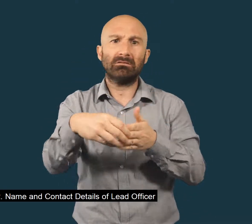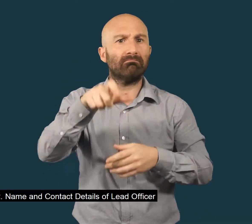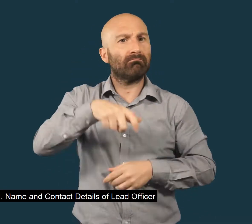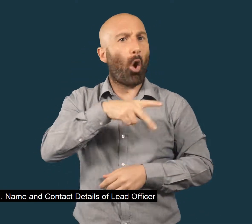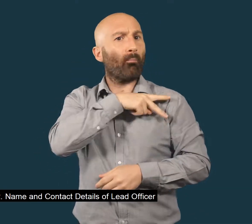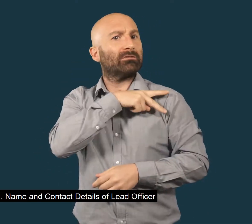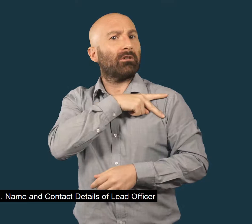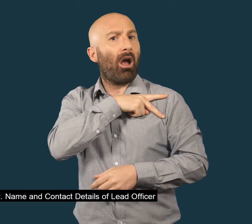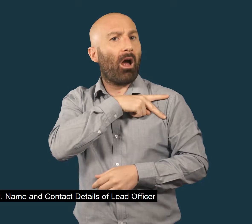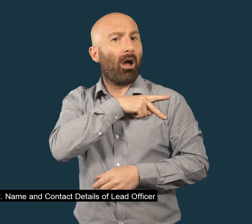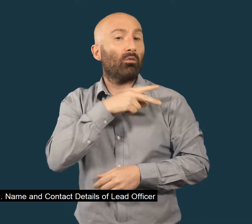Officer